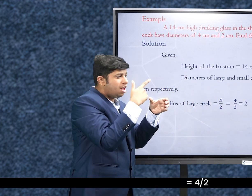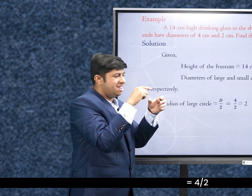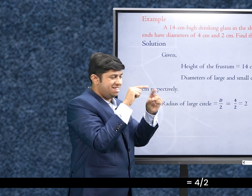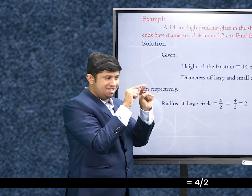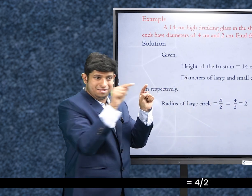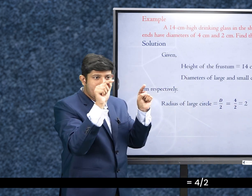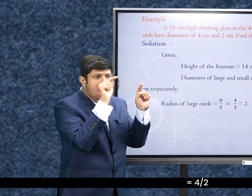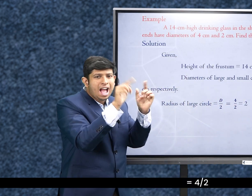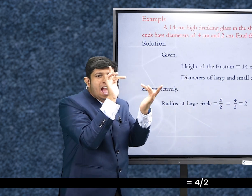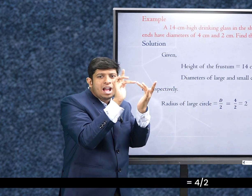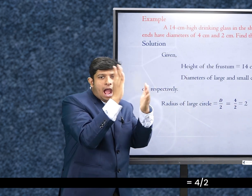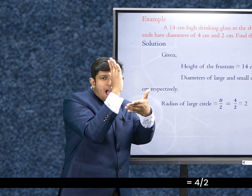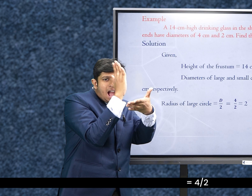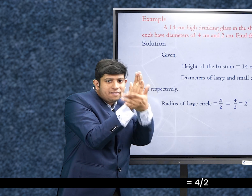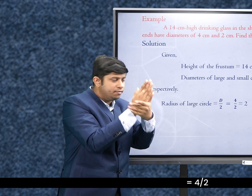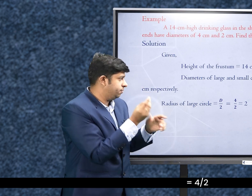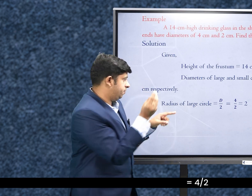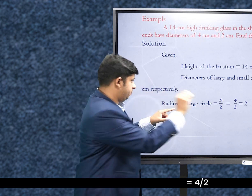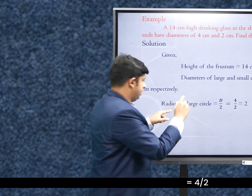that is 4 by 2.